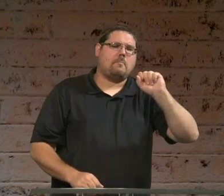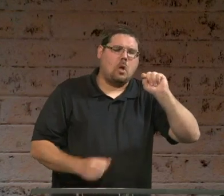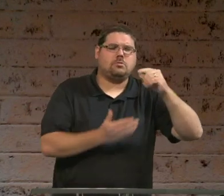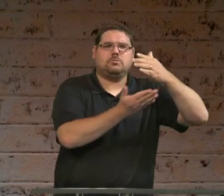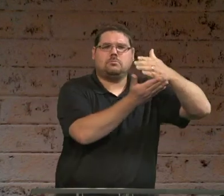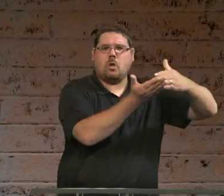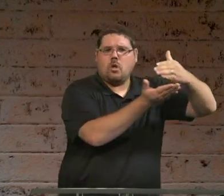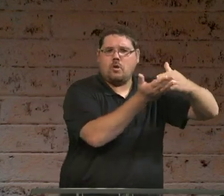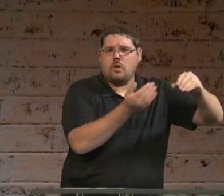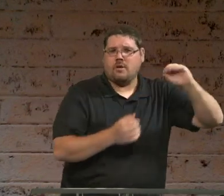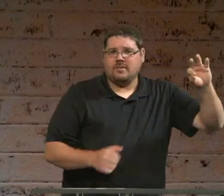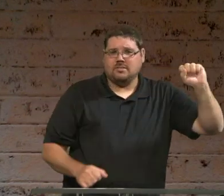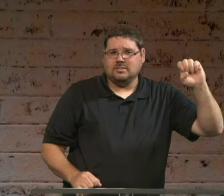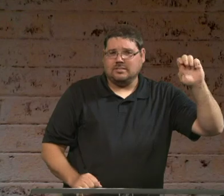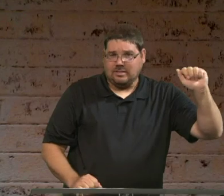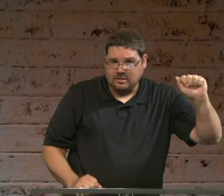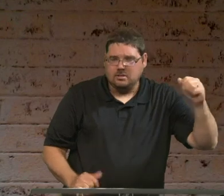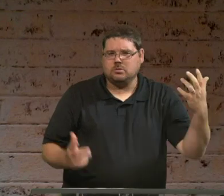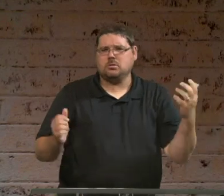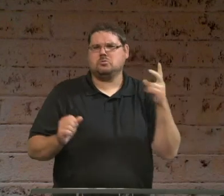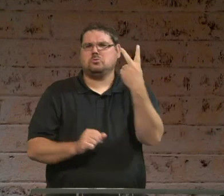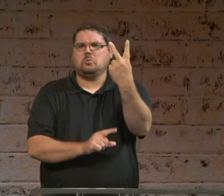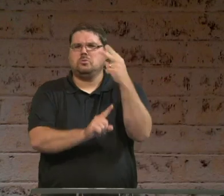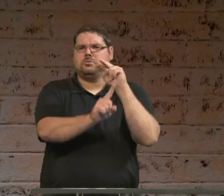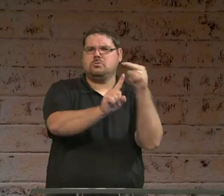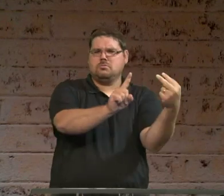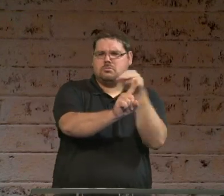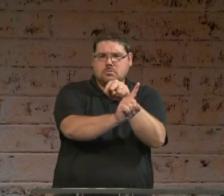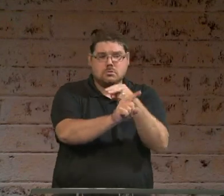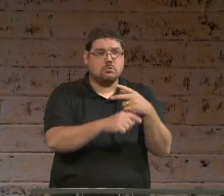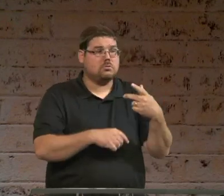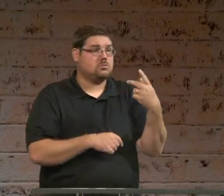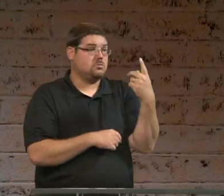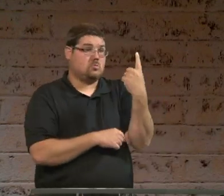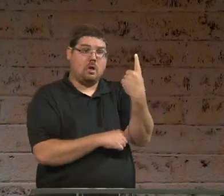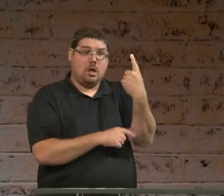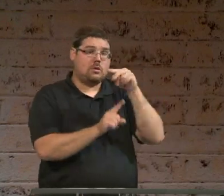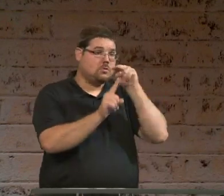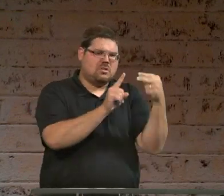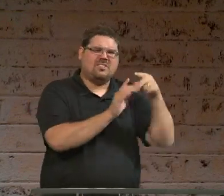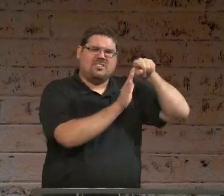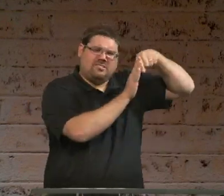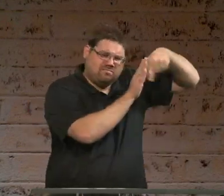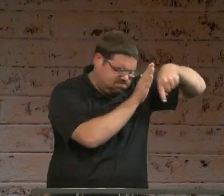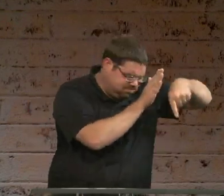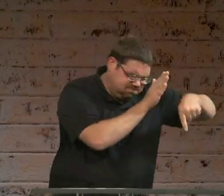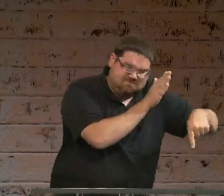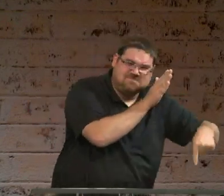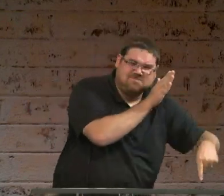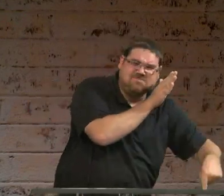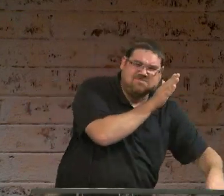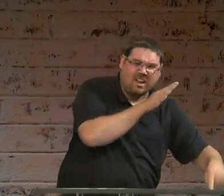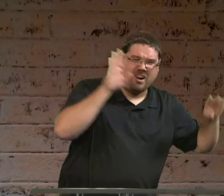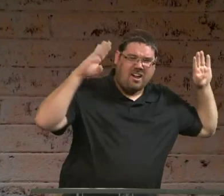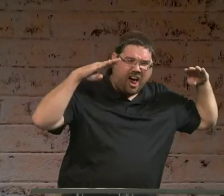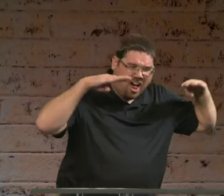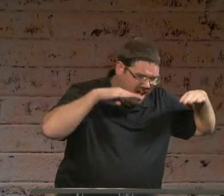Now, do you recall before it says about the uttermost parts of the sea? Now, we'd already